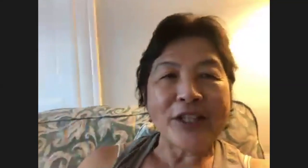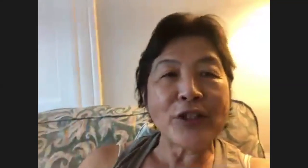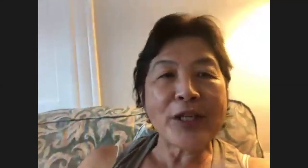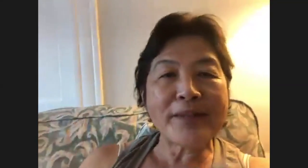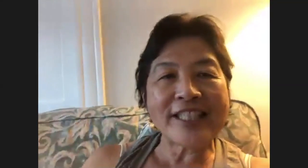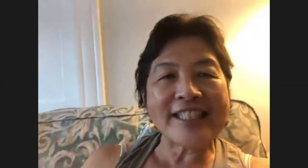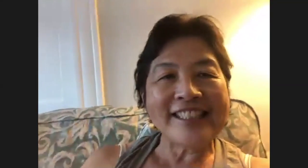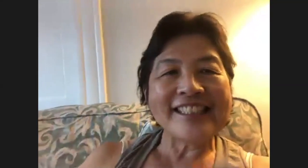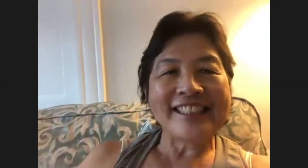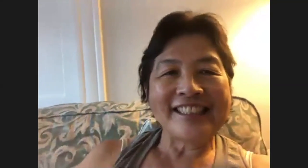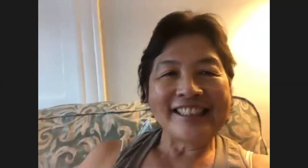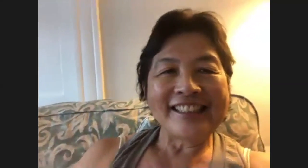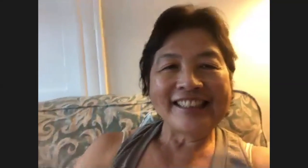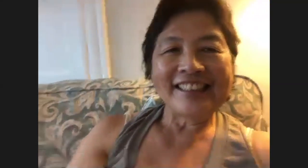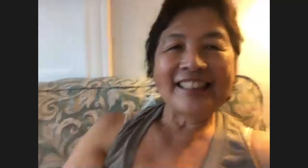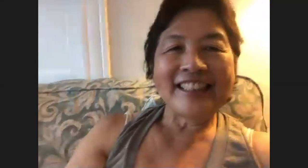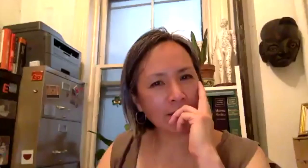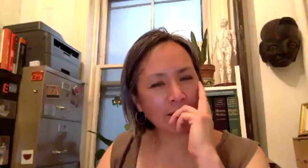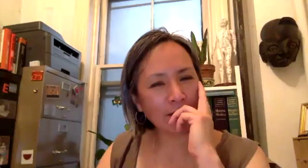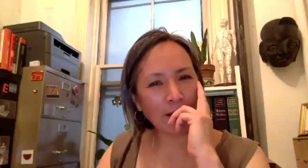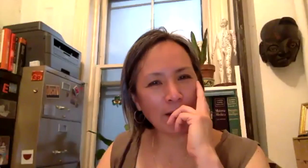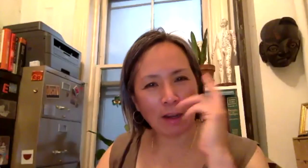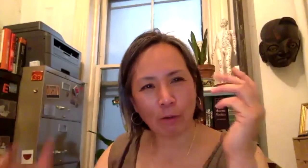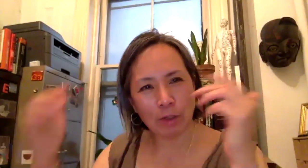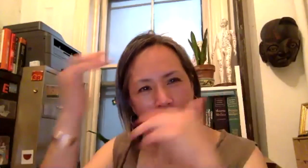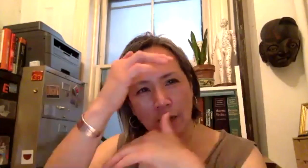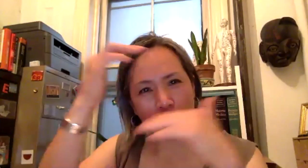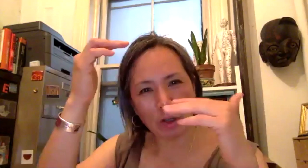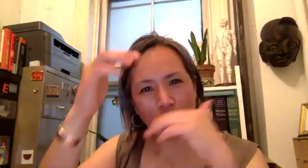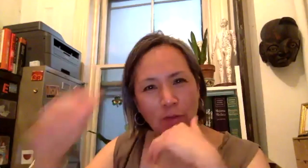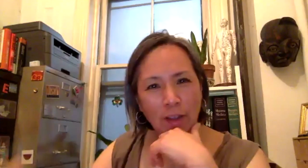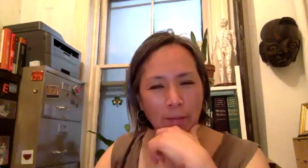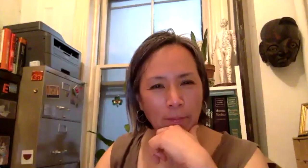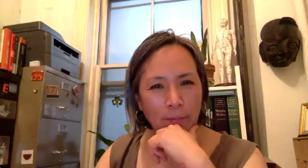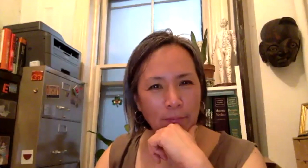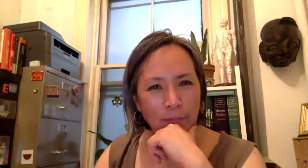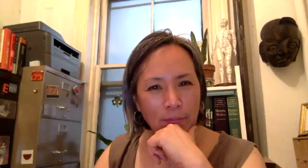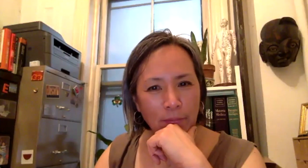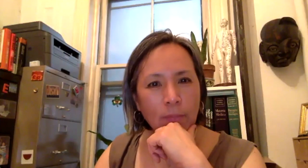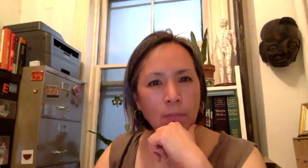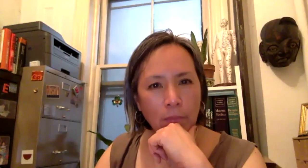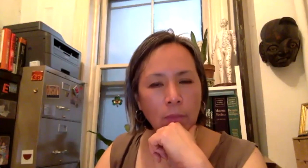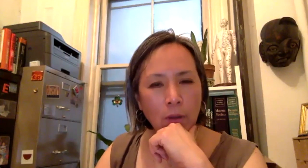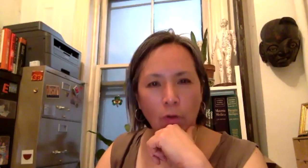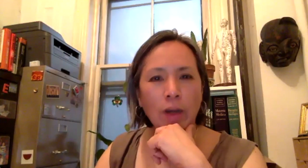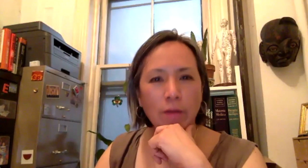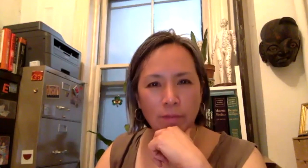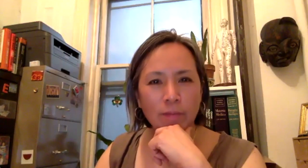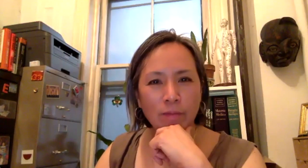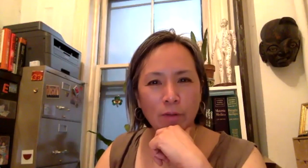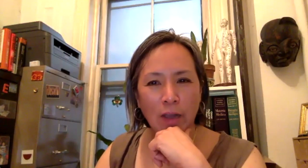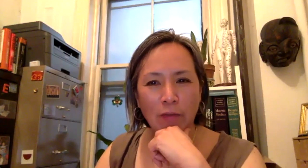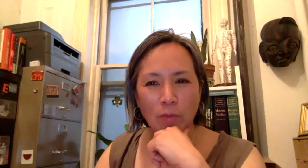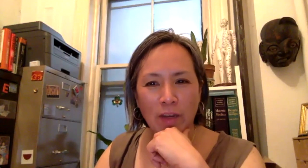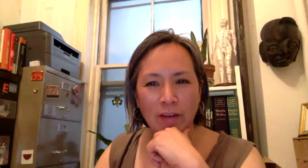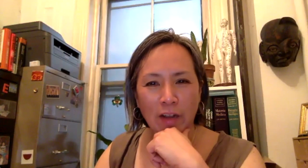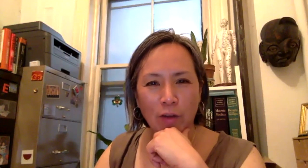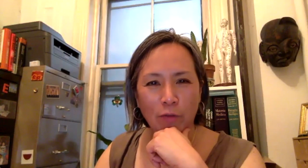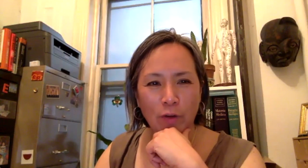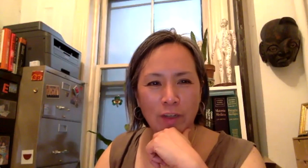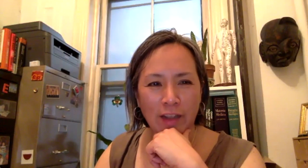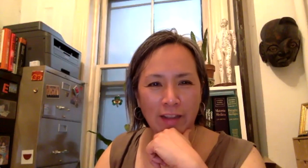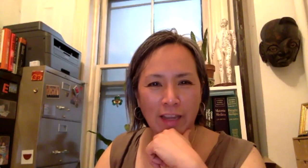you. Do you know Amy Chin? I might. She does a lot of work. She does a lot of work in Chinatown. Great.